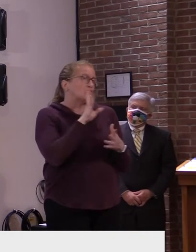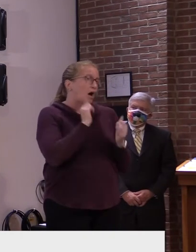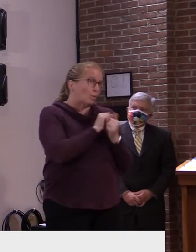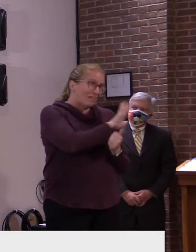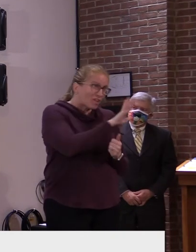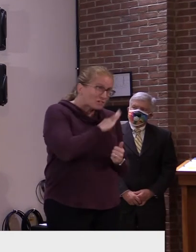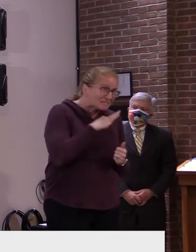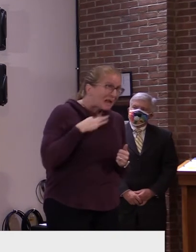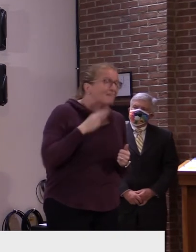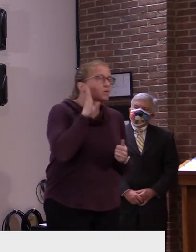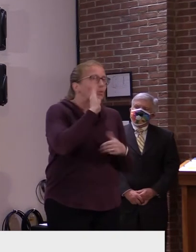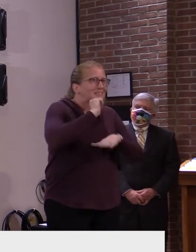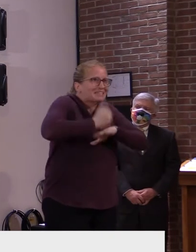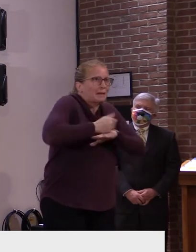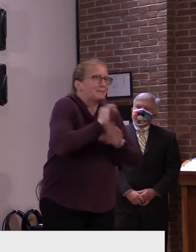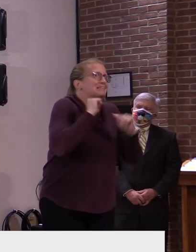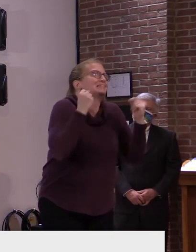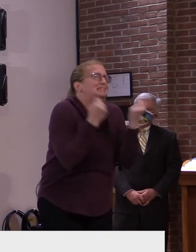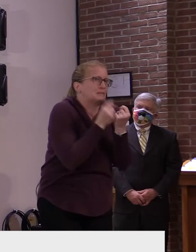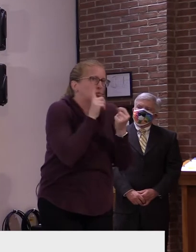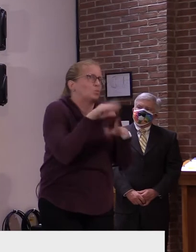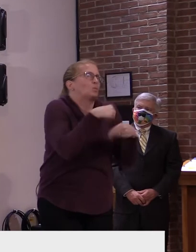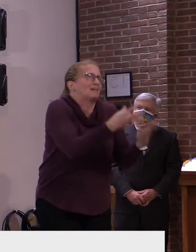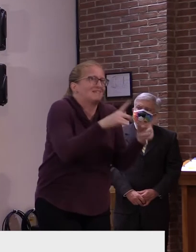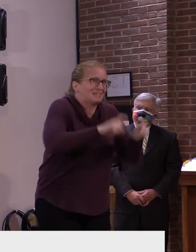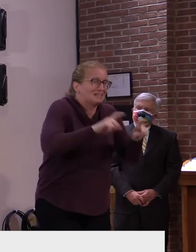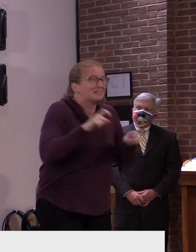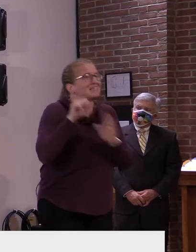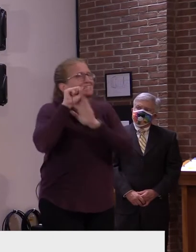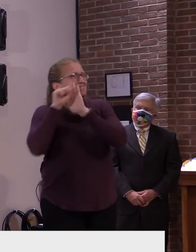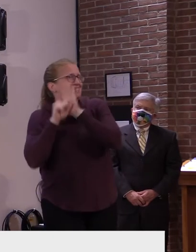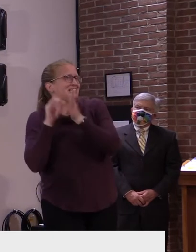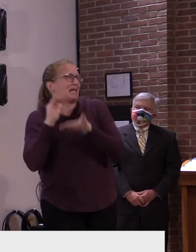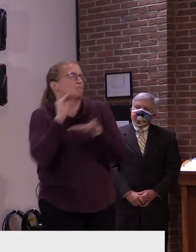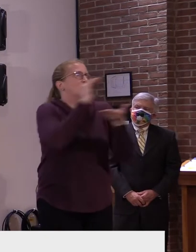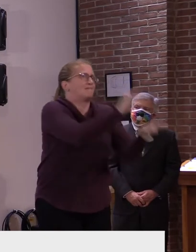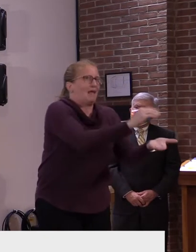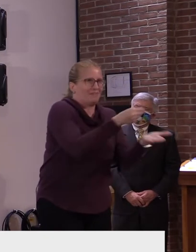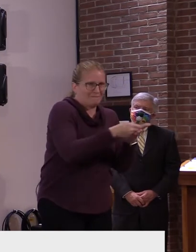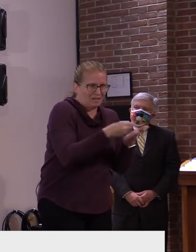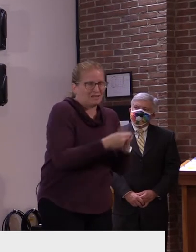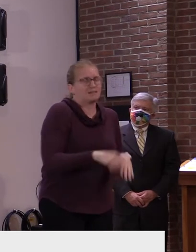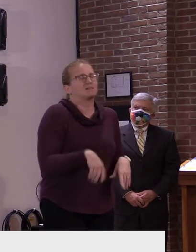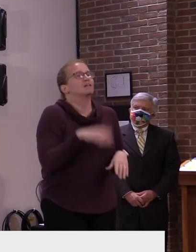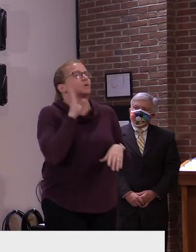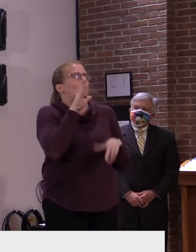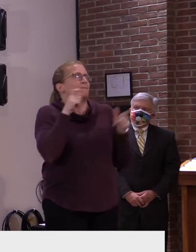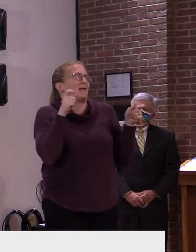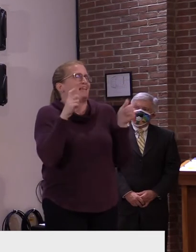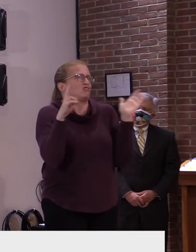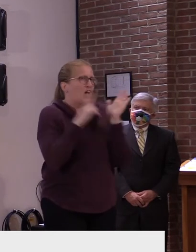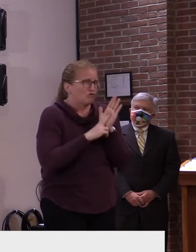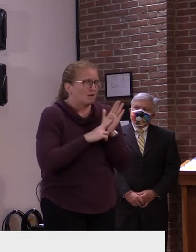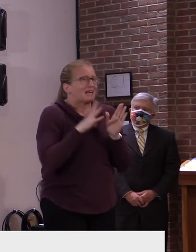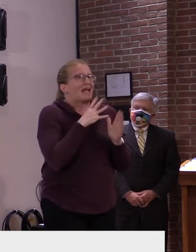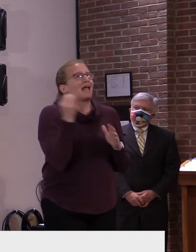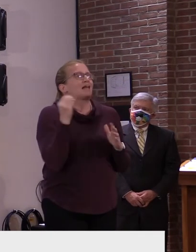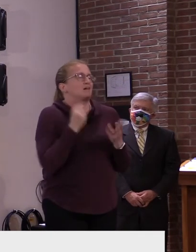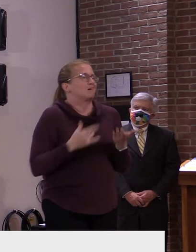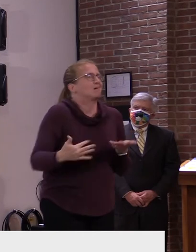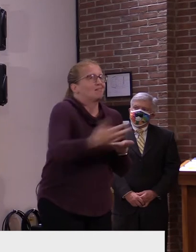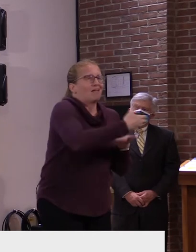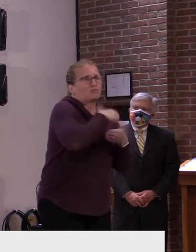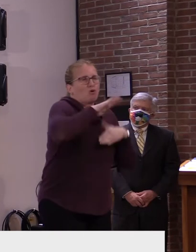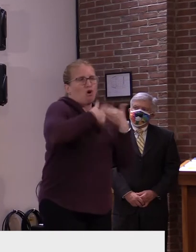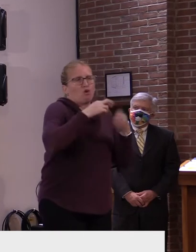administer the testing and the state will provide the funding manage the contract and provide electronic reporting of test